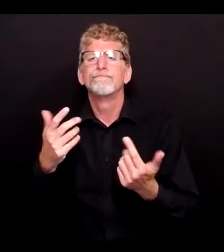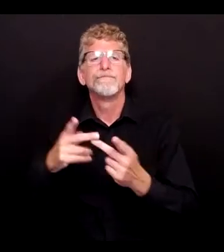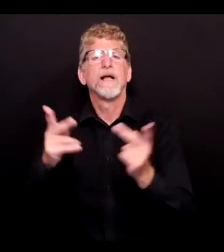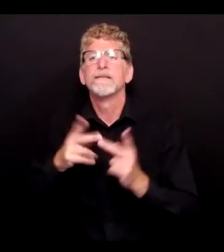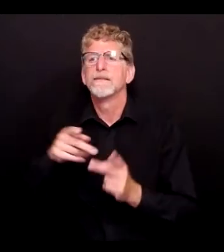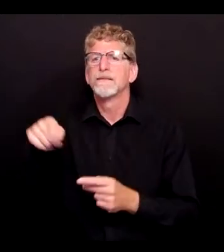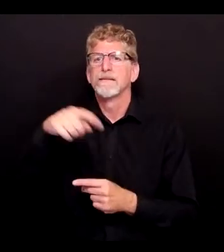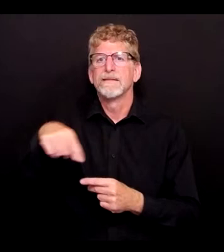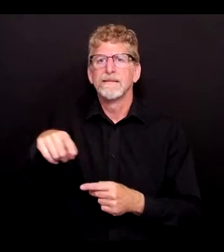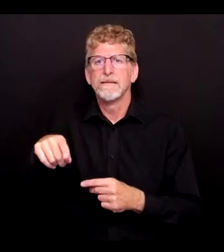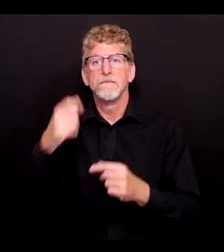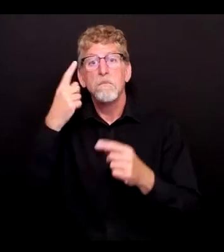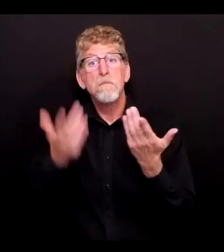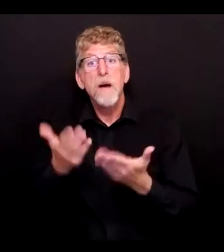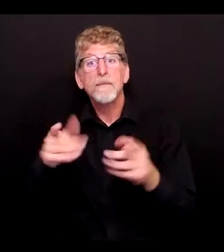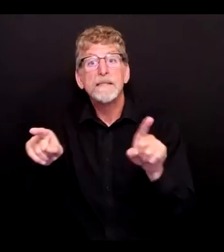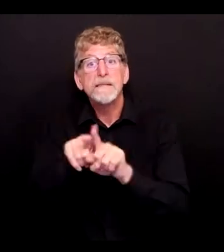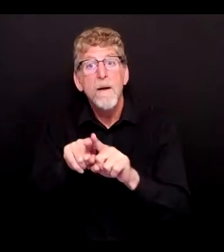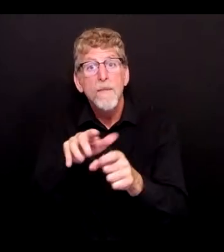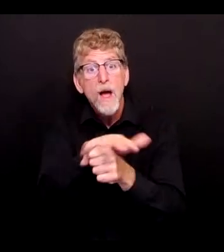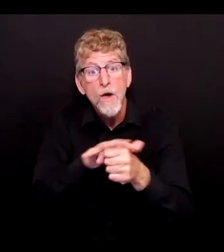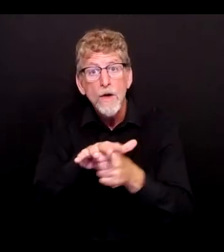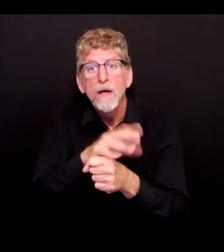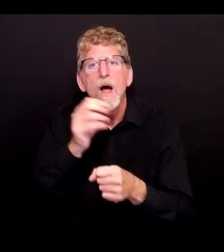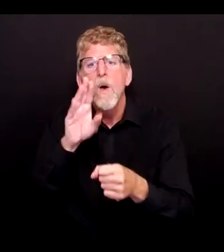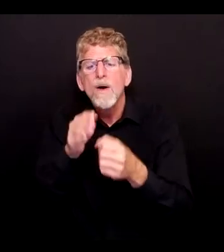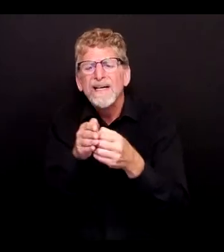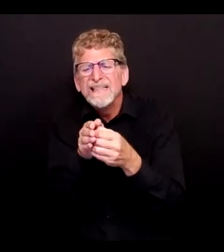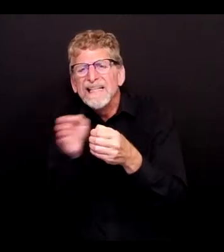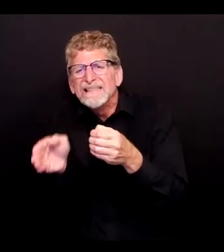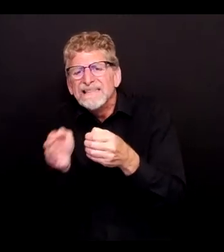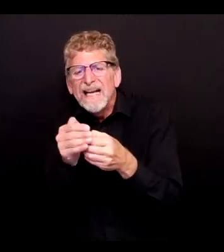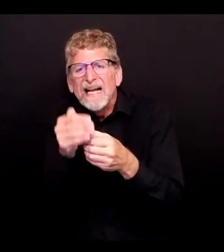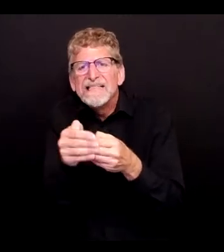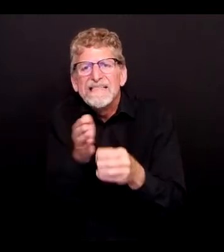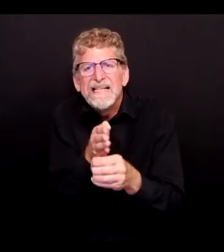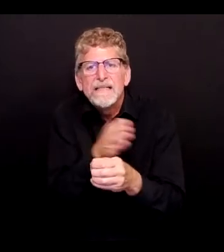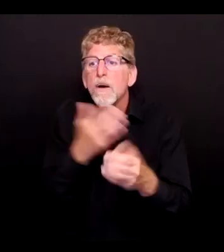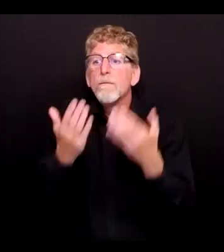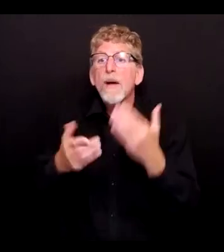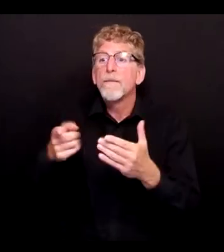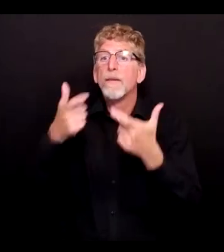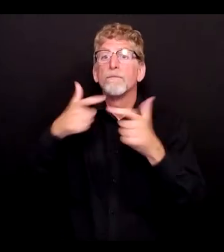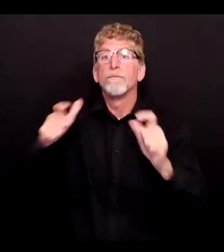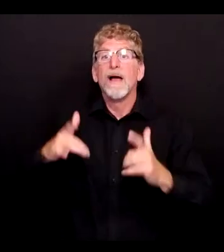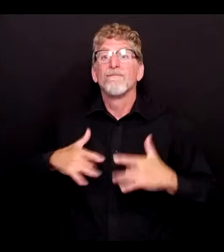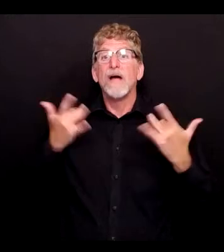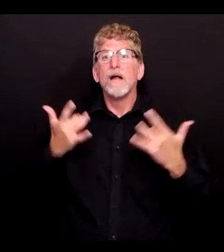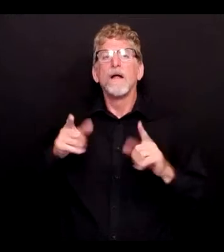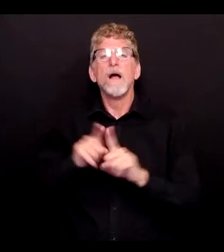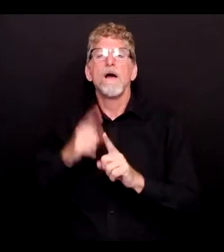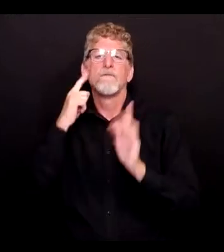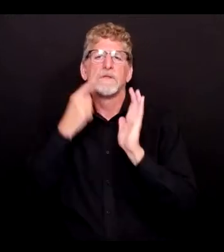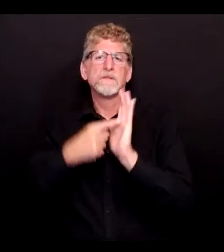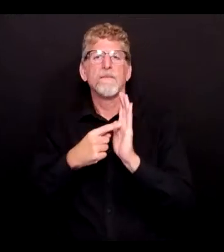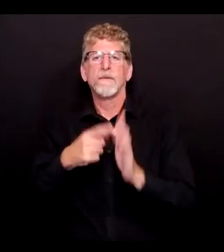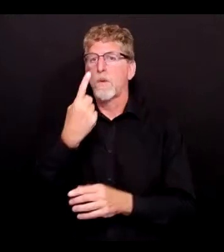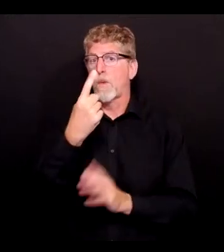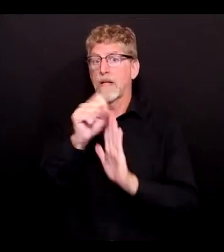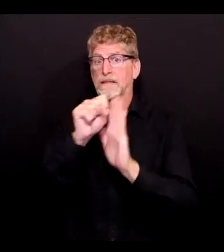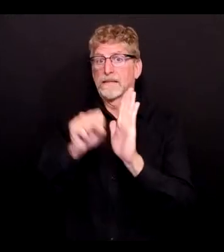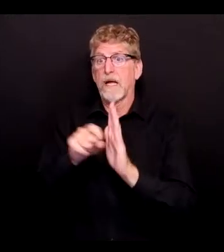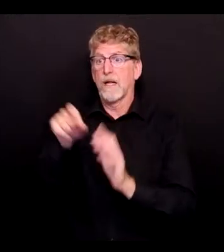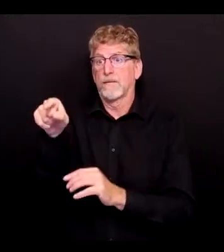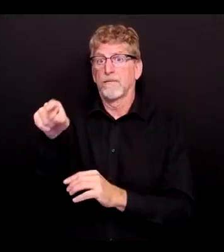potentially, to a specific event. You mentioned, one of the state sites, or an event that is maybe a